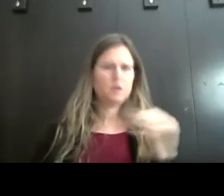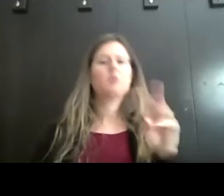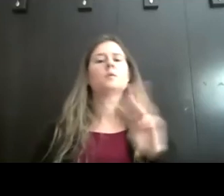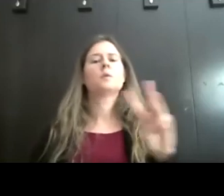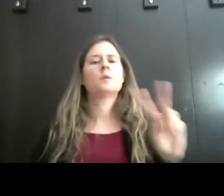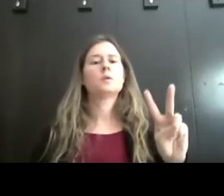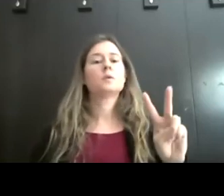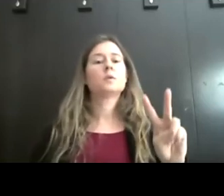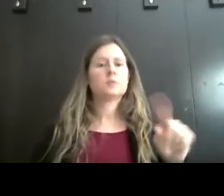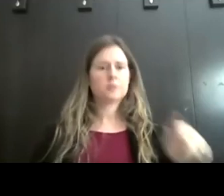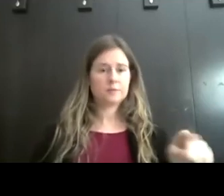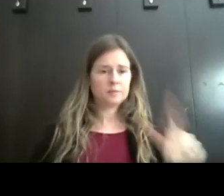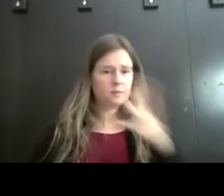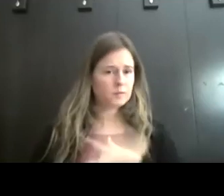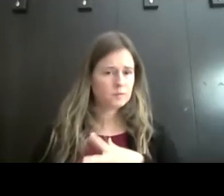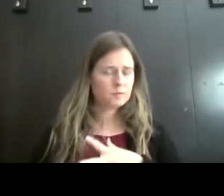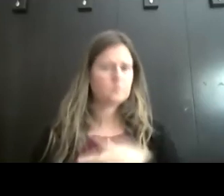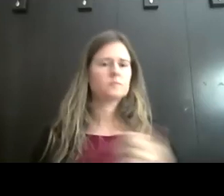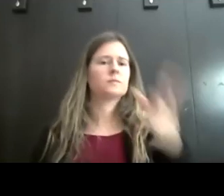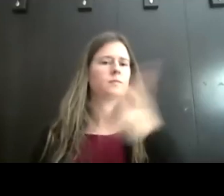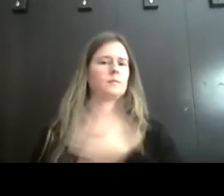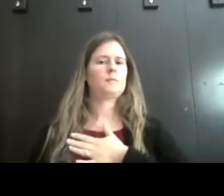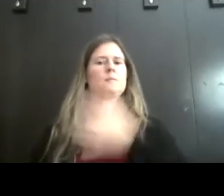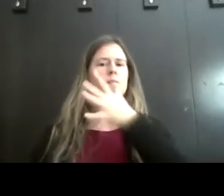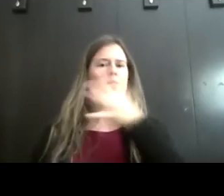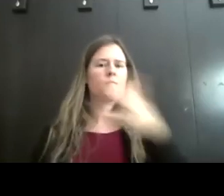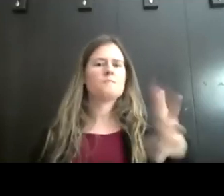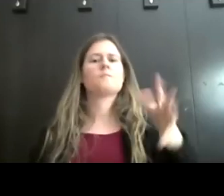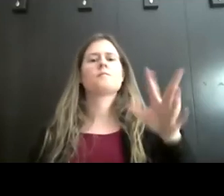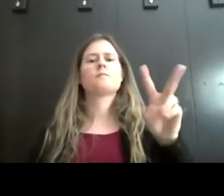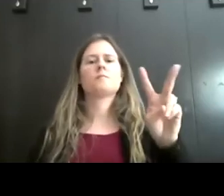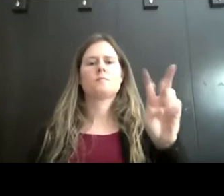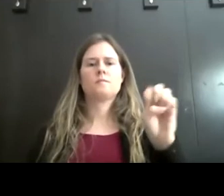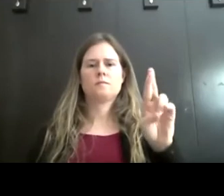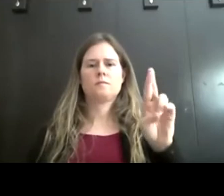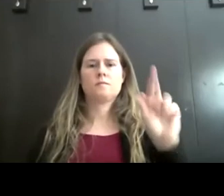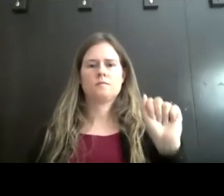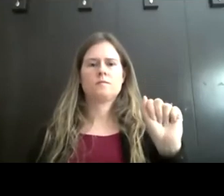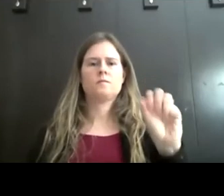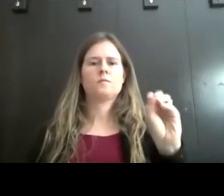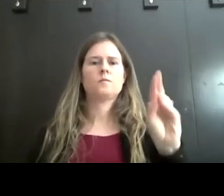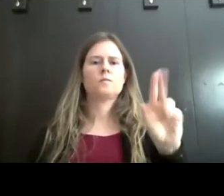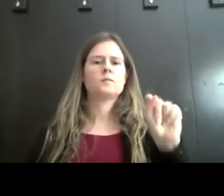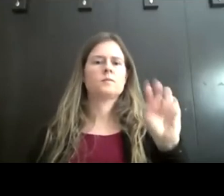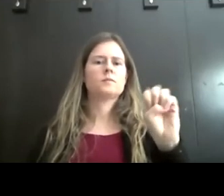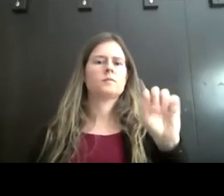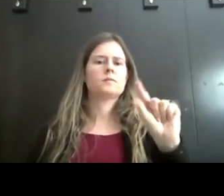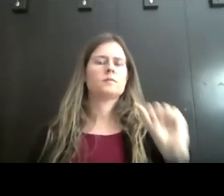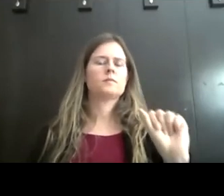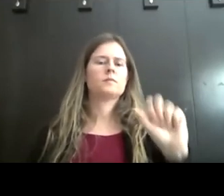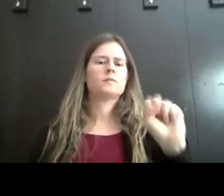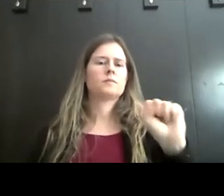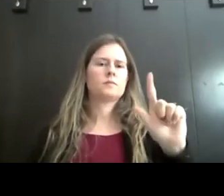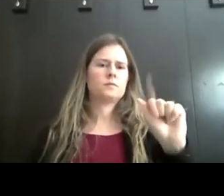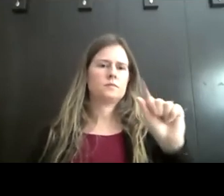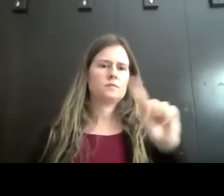my grandmother, Vera Ortega Salazar. This picture was taken in 1915